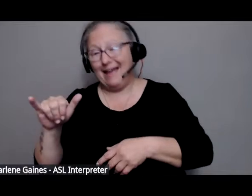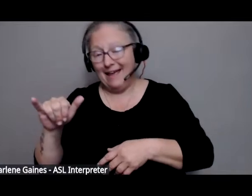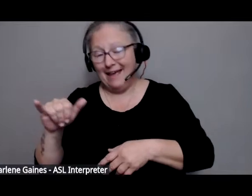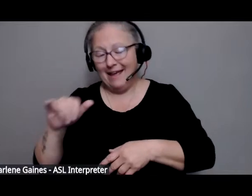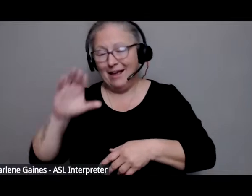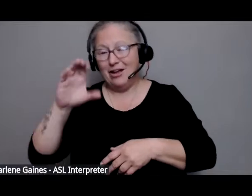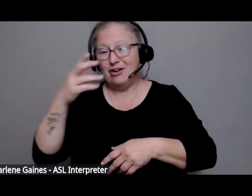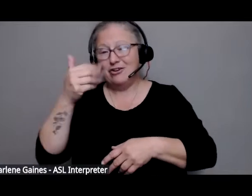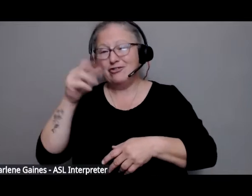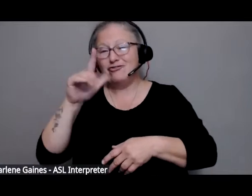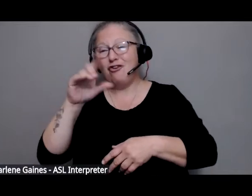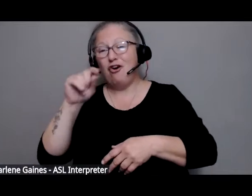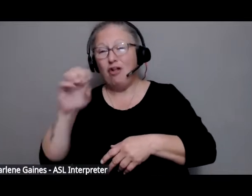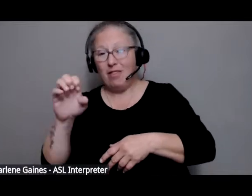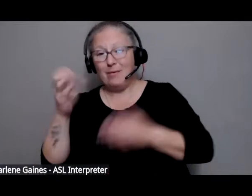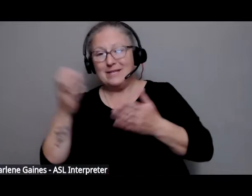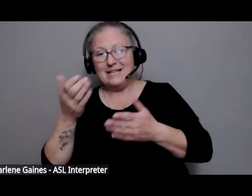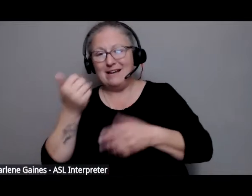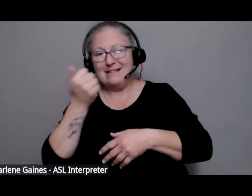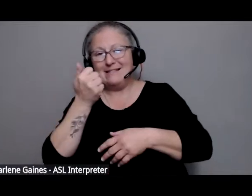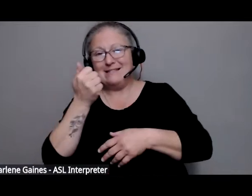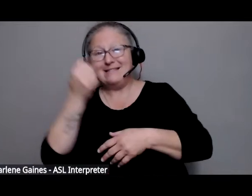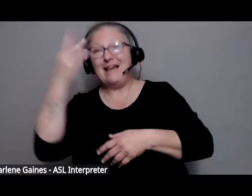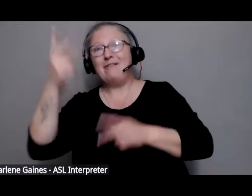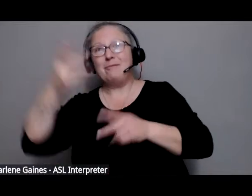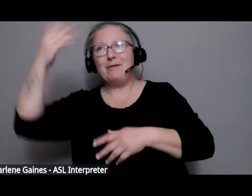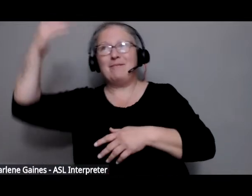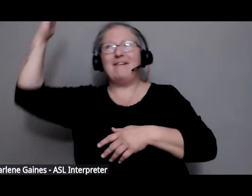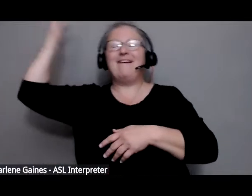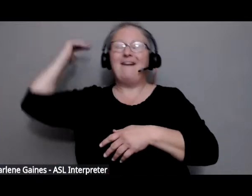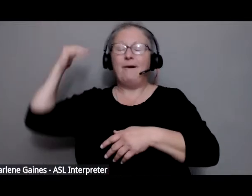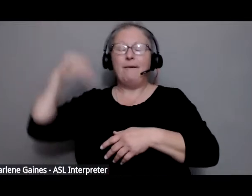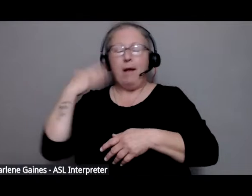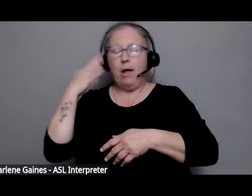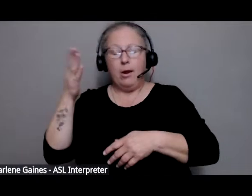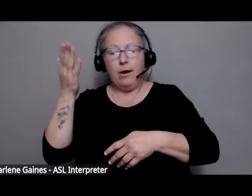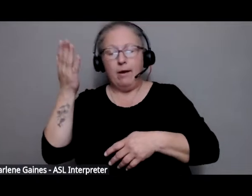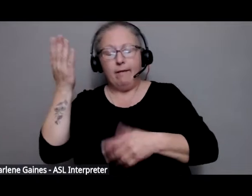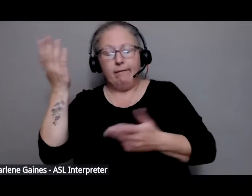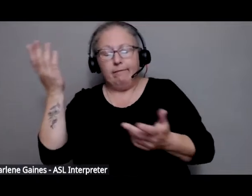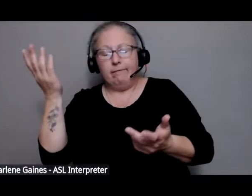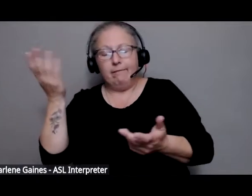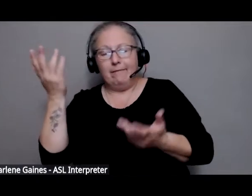here several people ago. I don't know. I was just kind of,